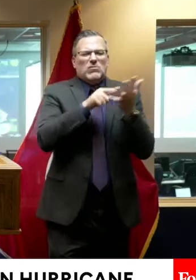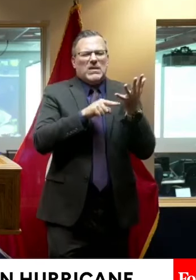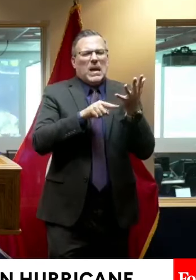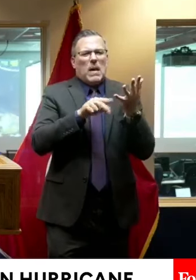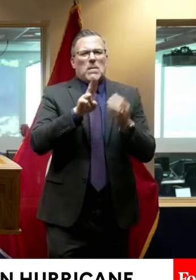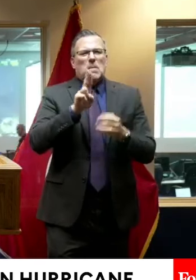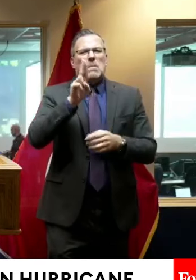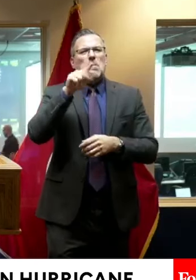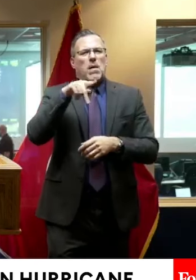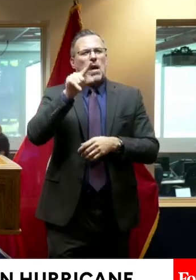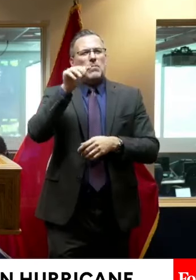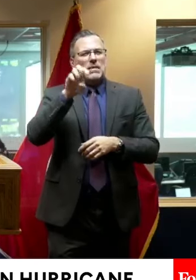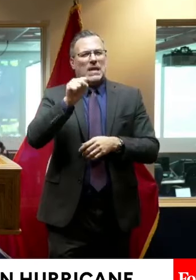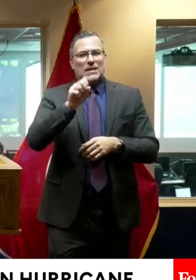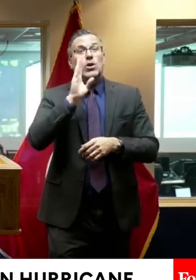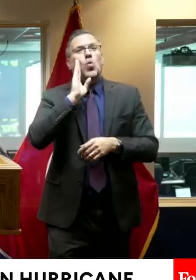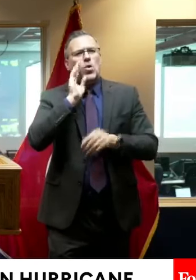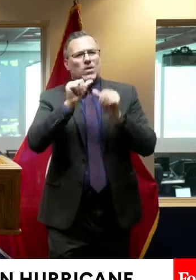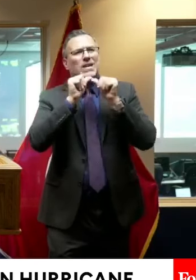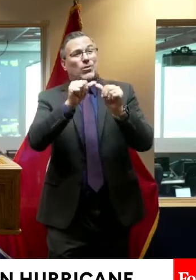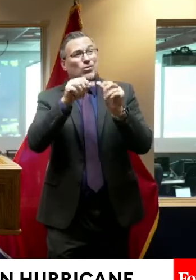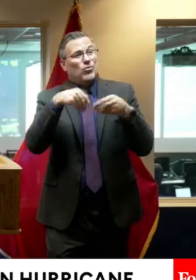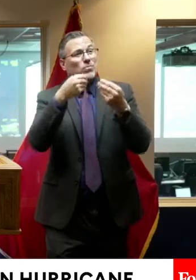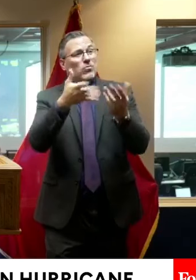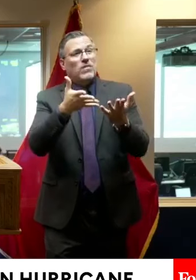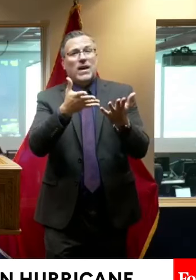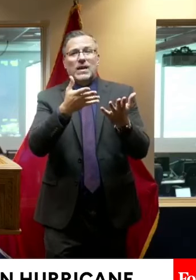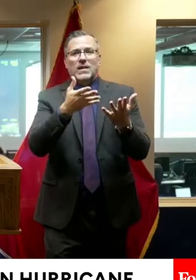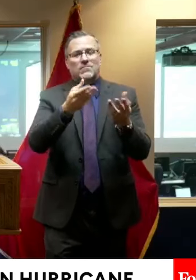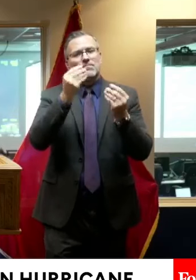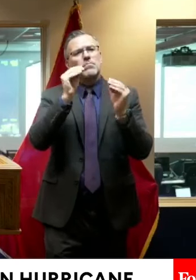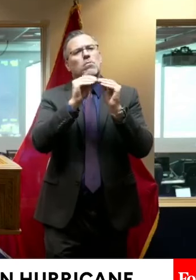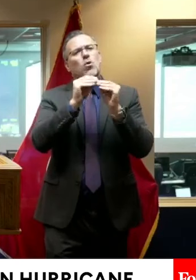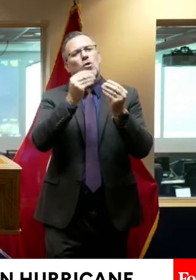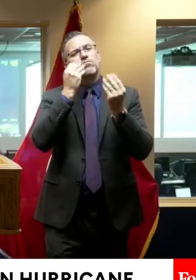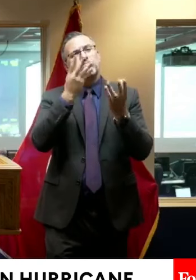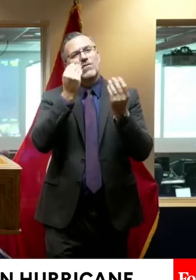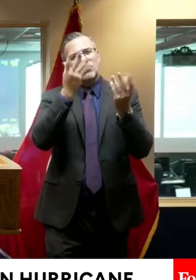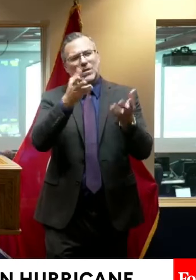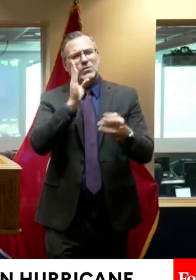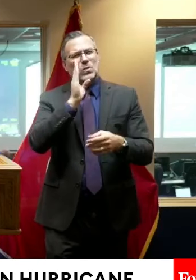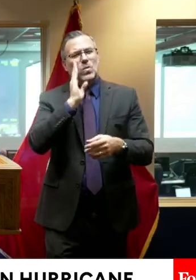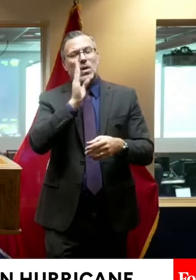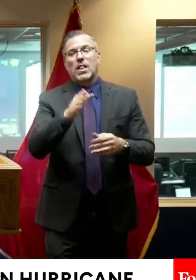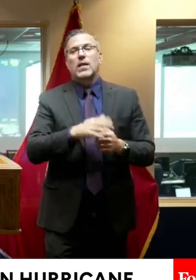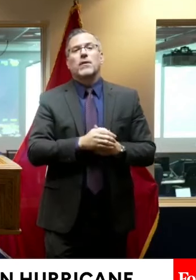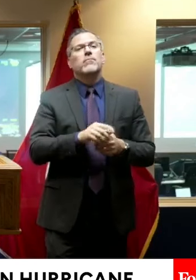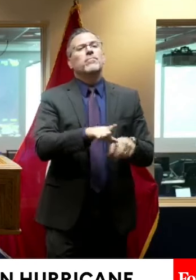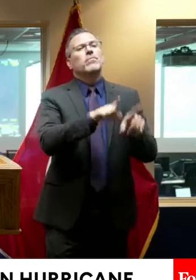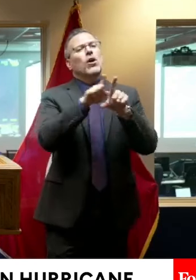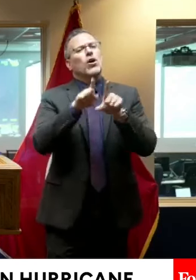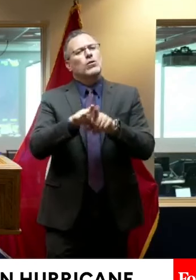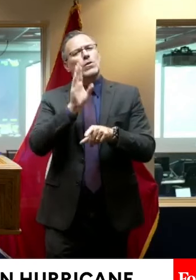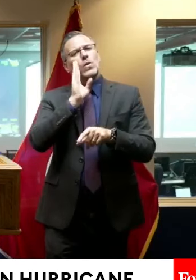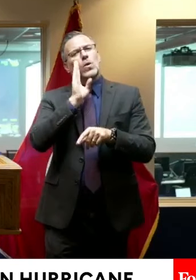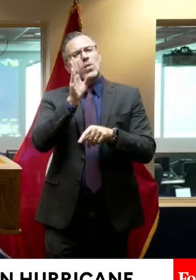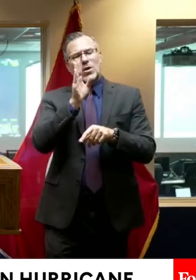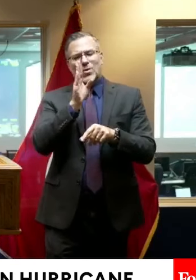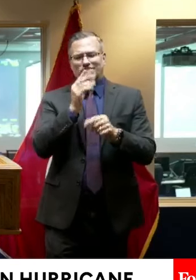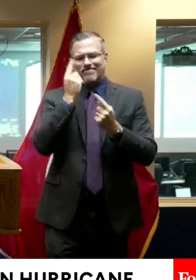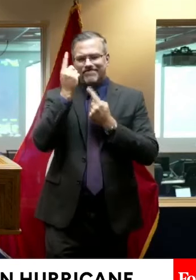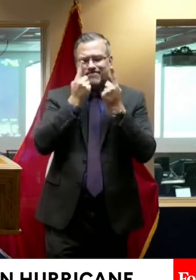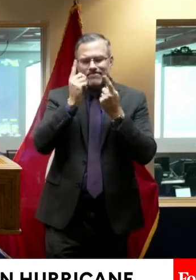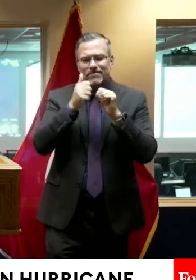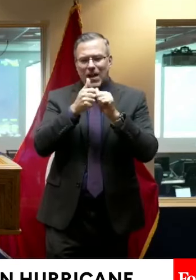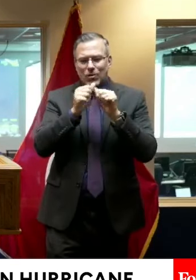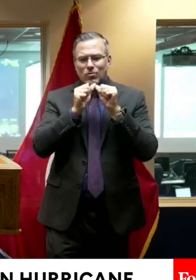that we have, and we'll continue to provide updates. We'll also continue to look for ways that we can provide additional assistance